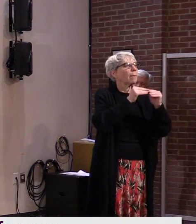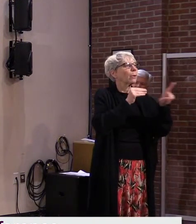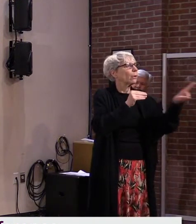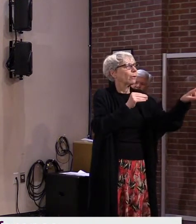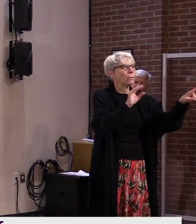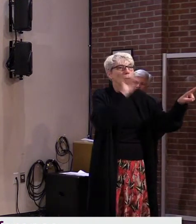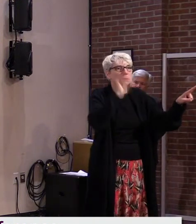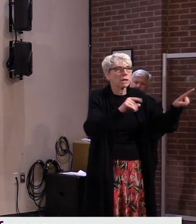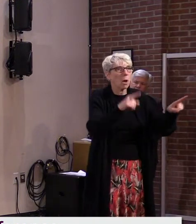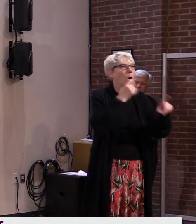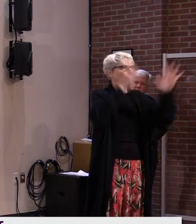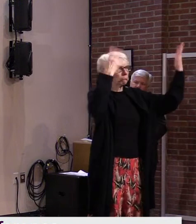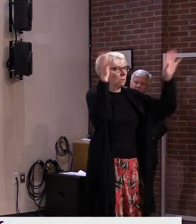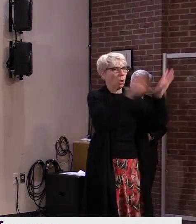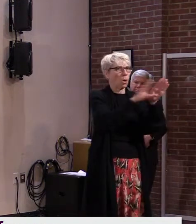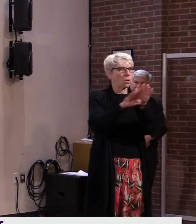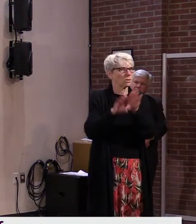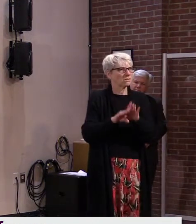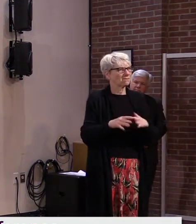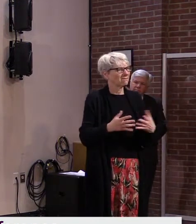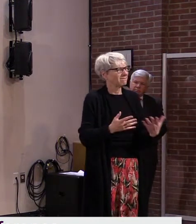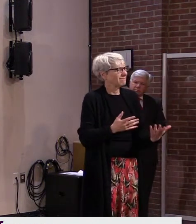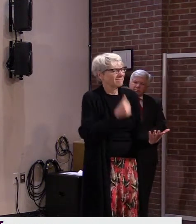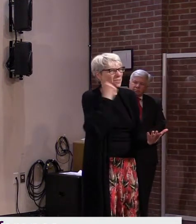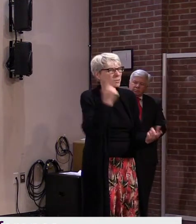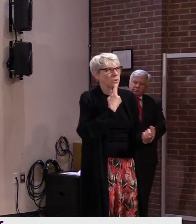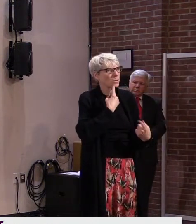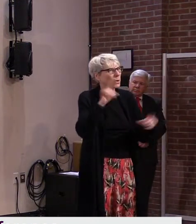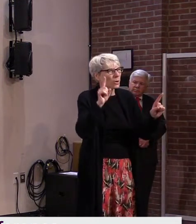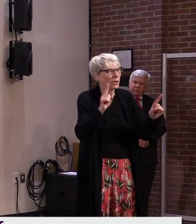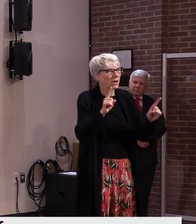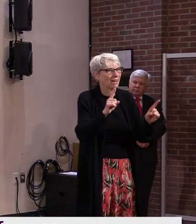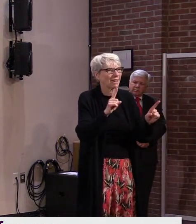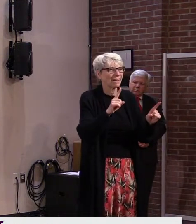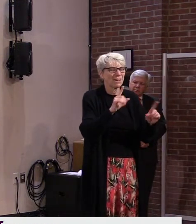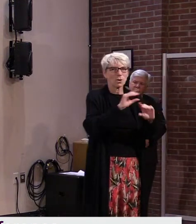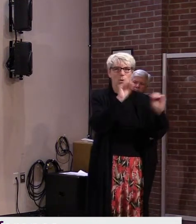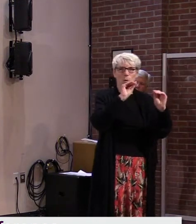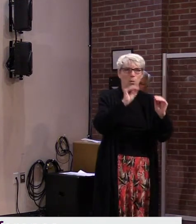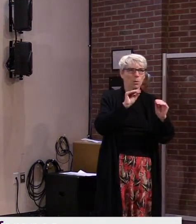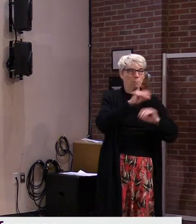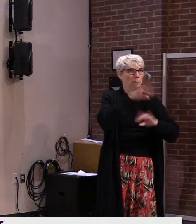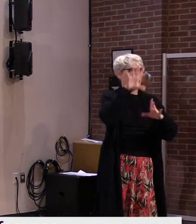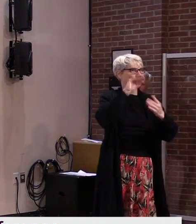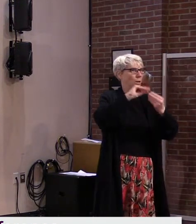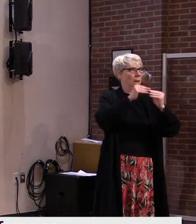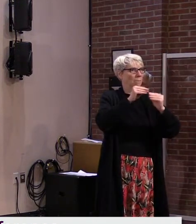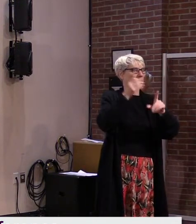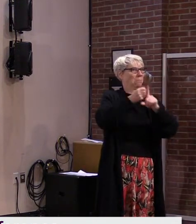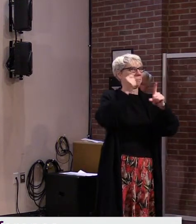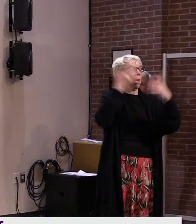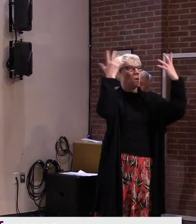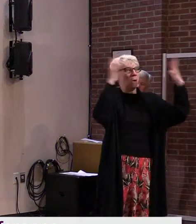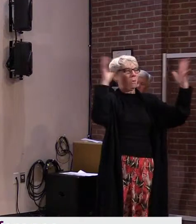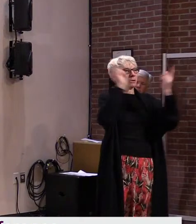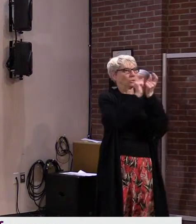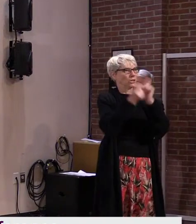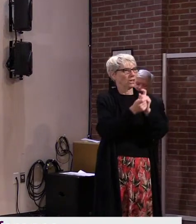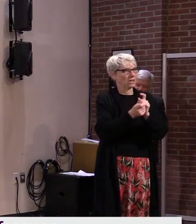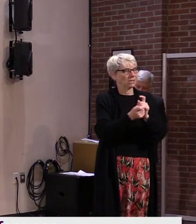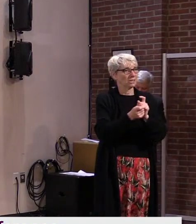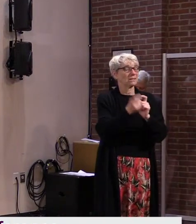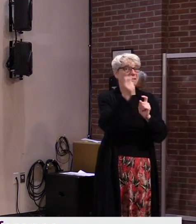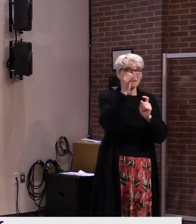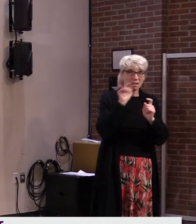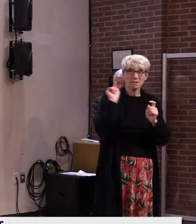is, doesn't always work. I mean, there isn't just one area. So for those states who are doing that, it